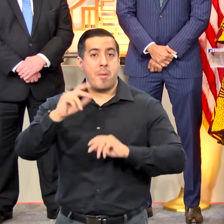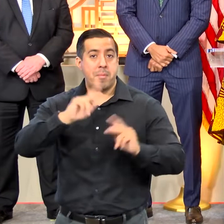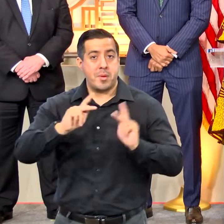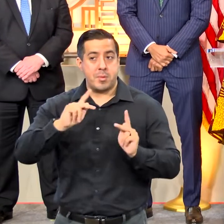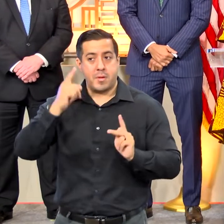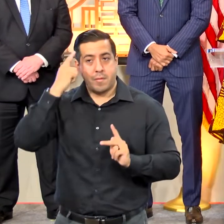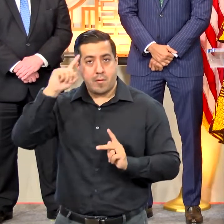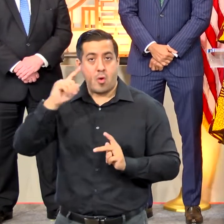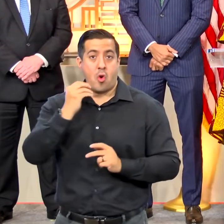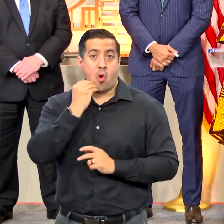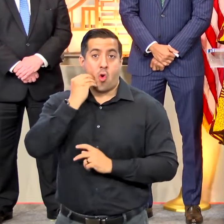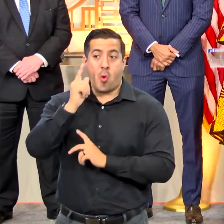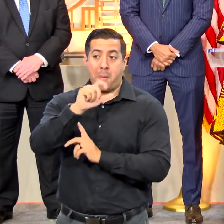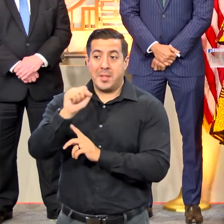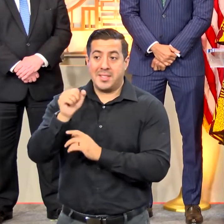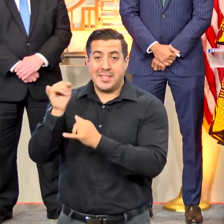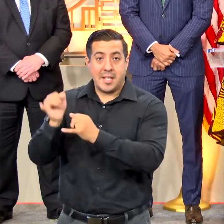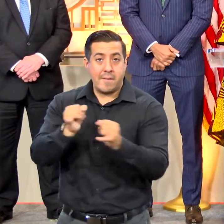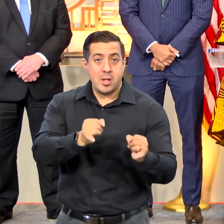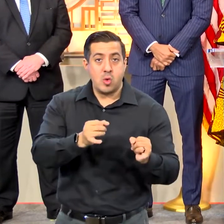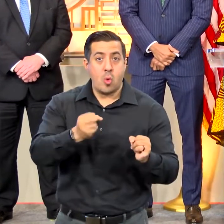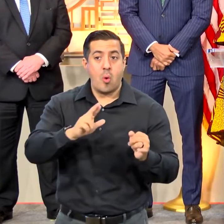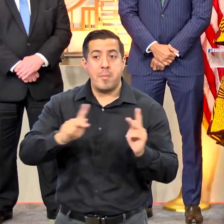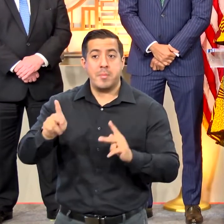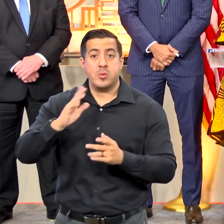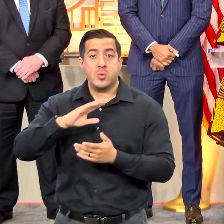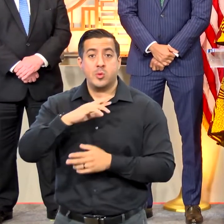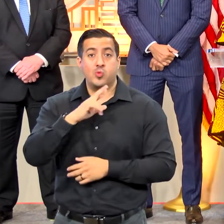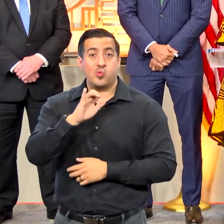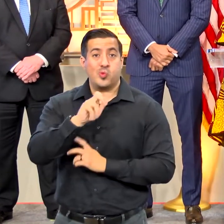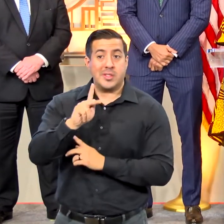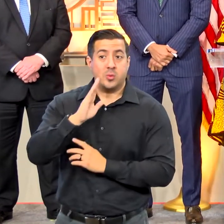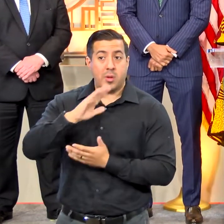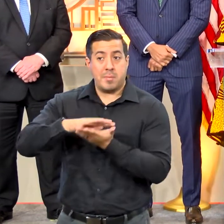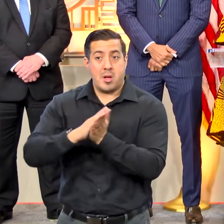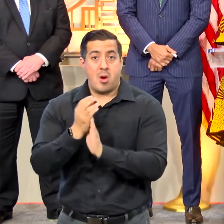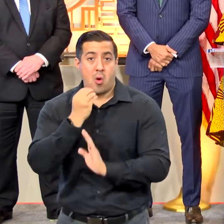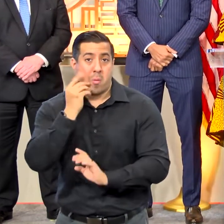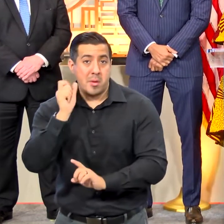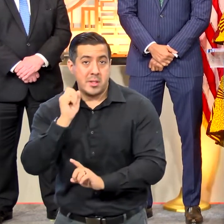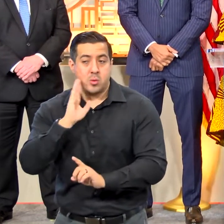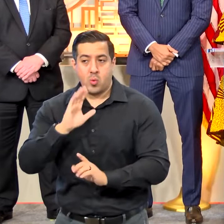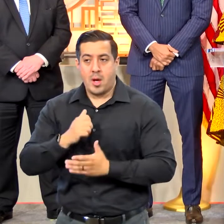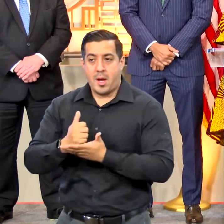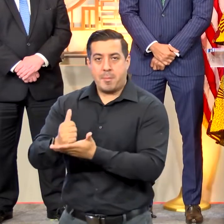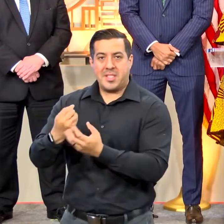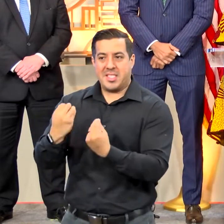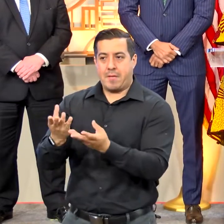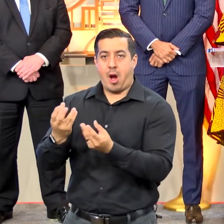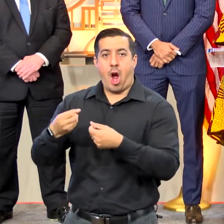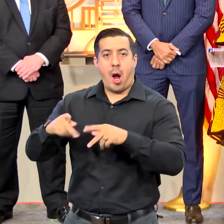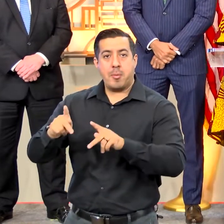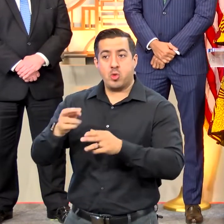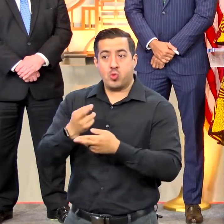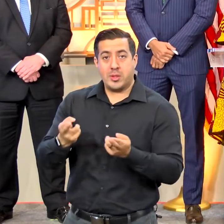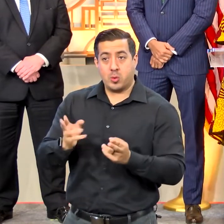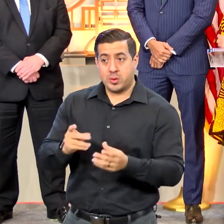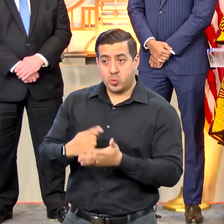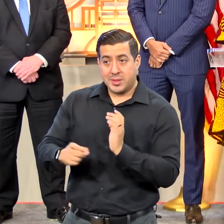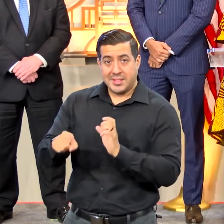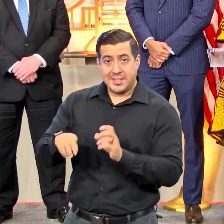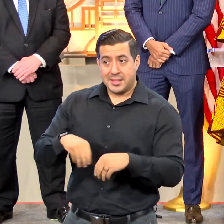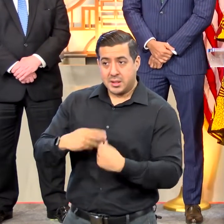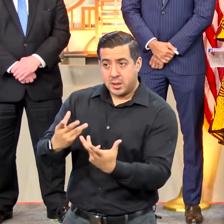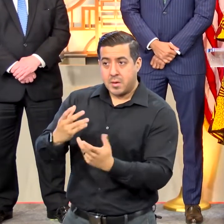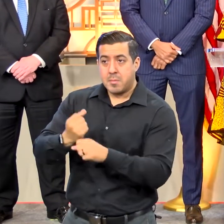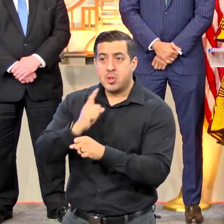formerly homeless individuals or folks who might be at risk of homelessness, giving them an opportunity to receive the services they need to get back